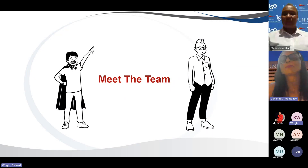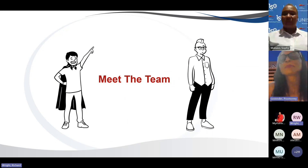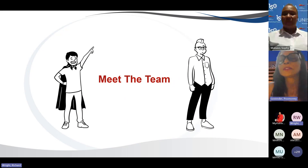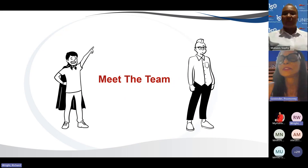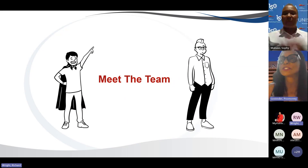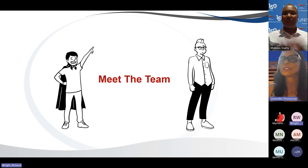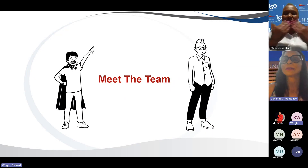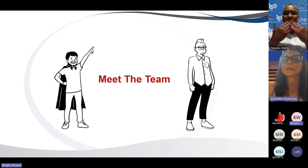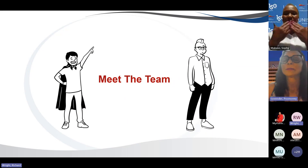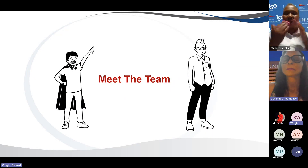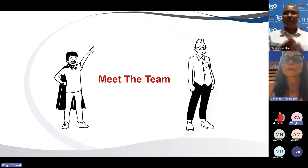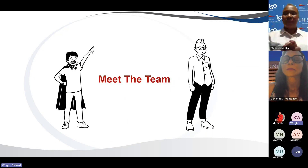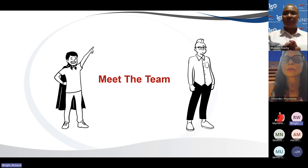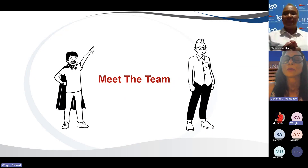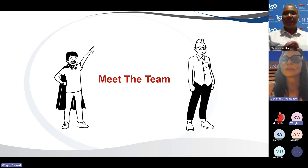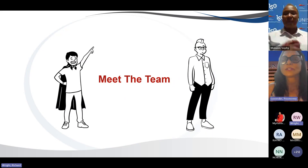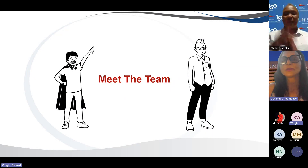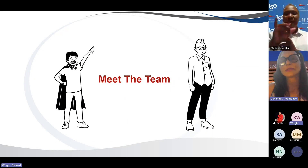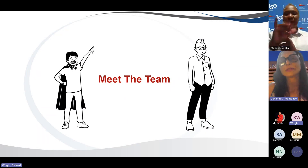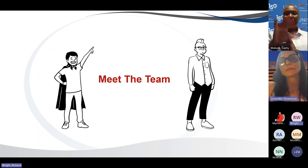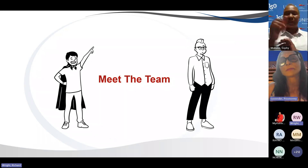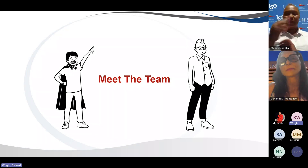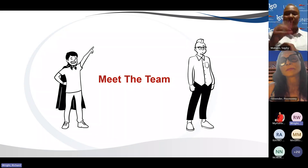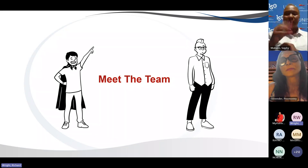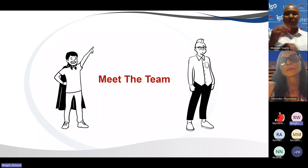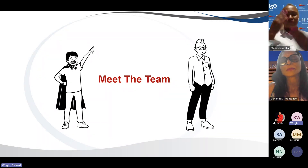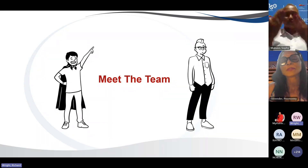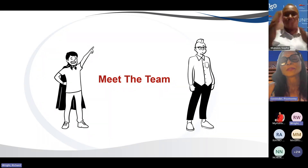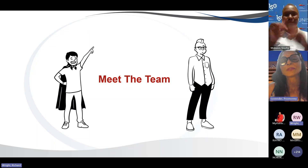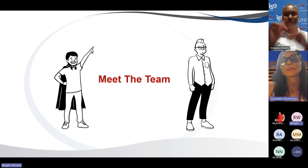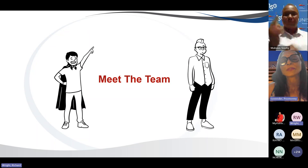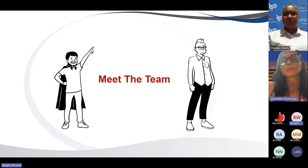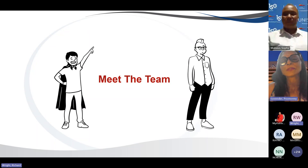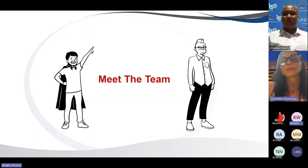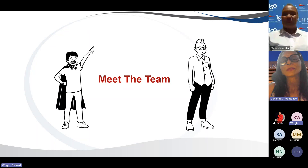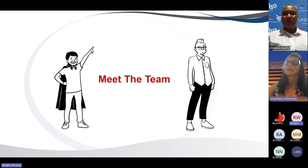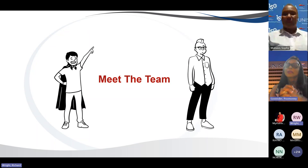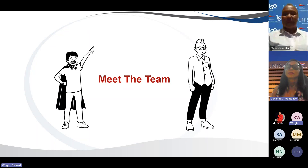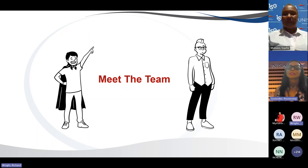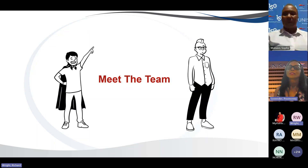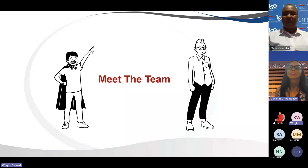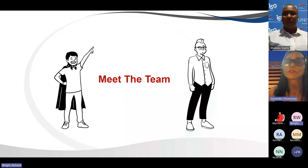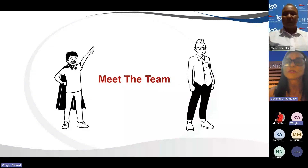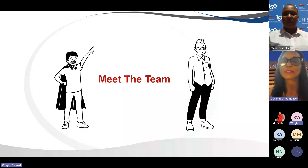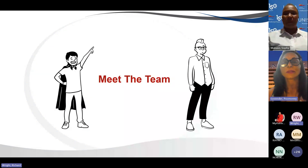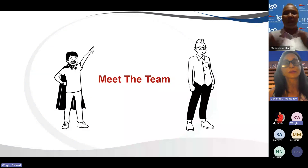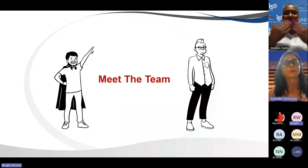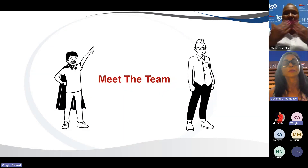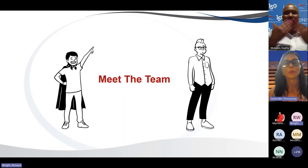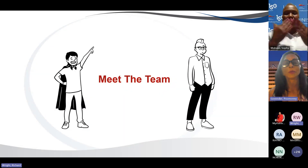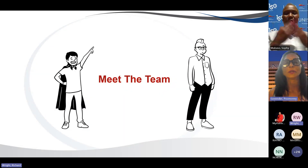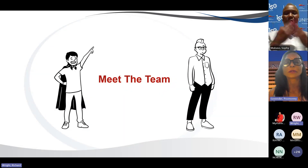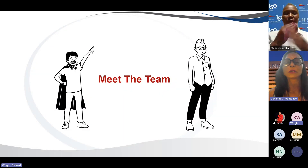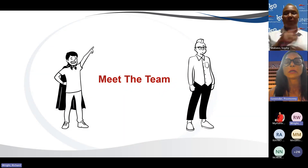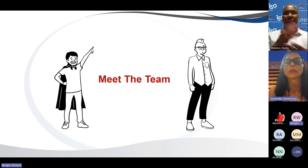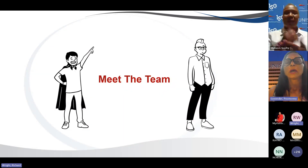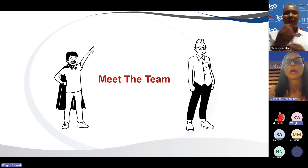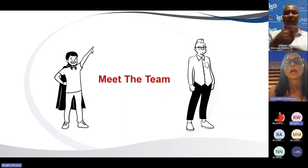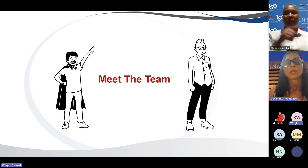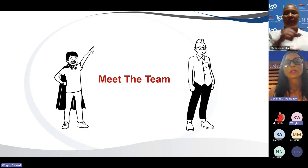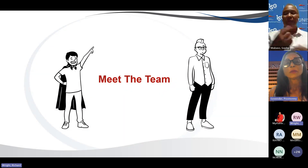Thank you, Richard. Good afternoon, dear colleagues, and thank you so much for attending this